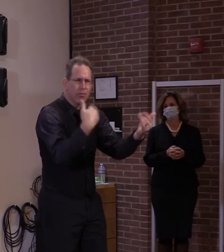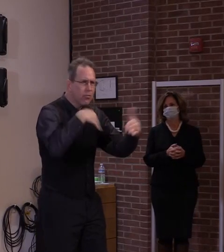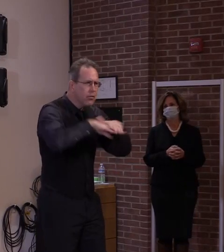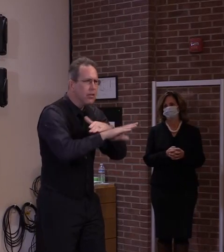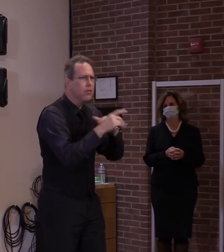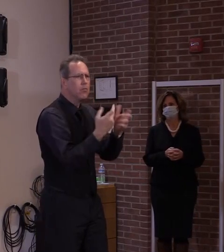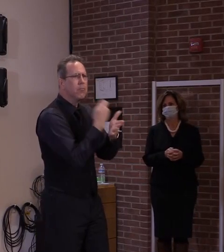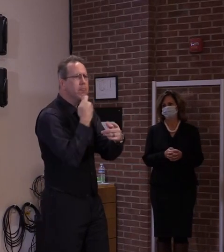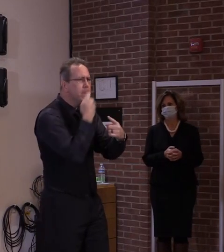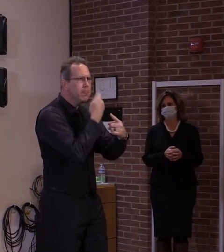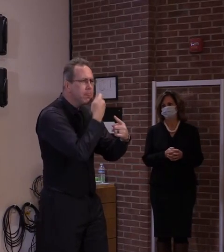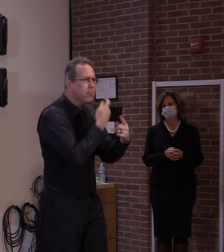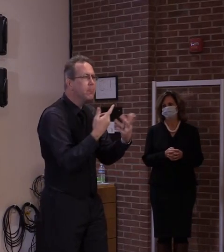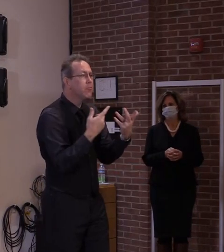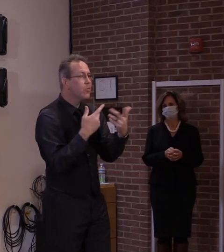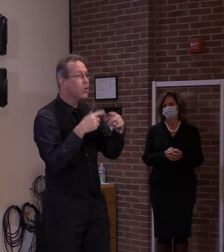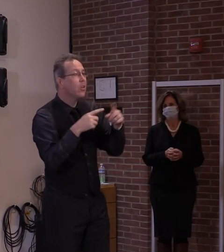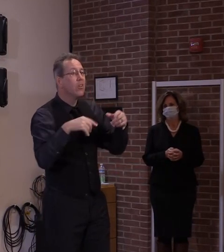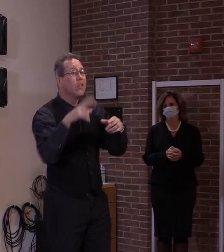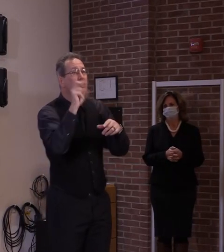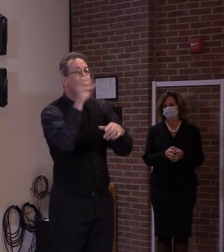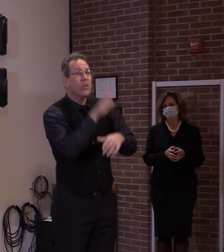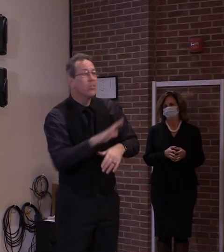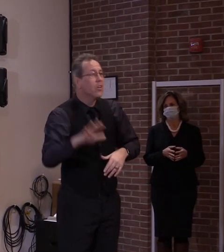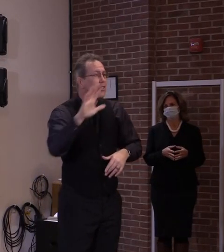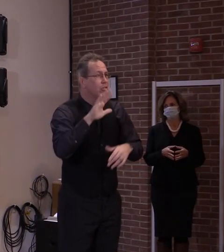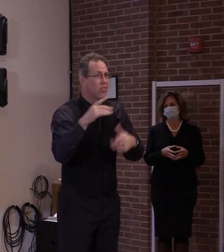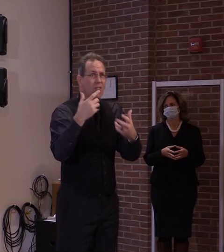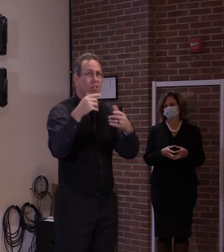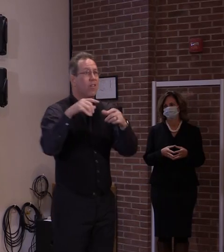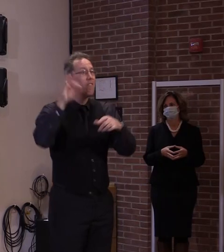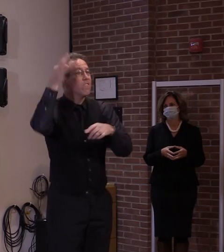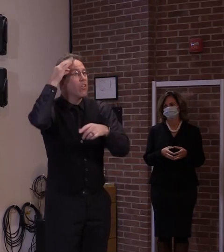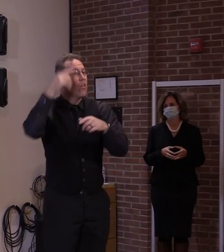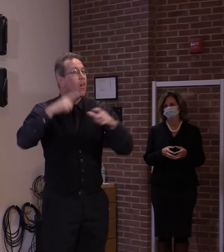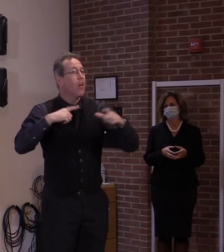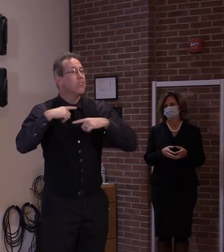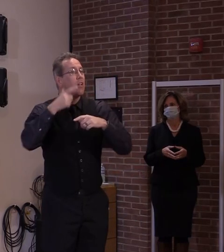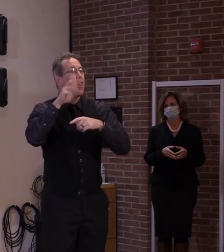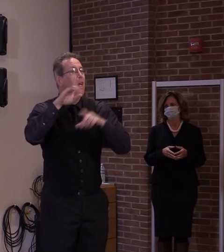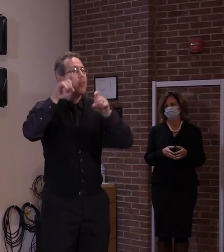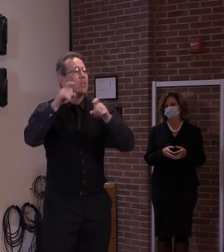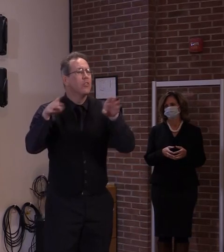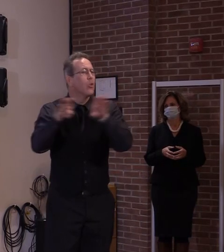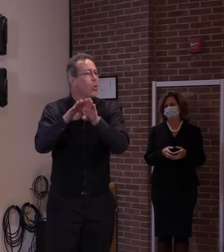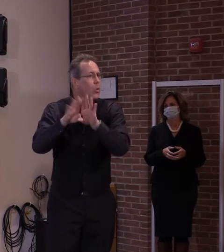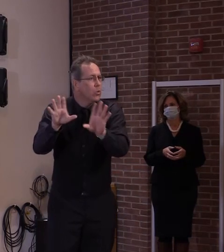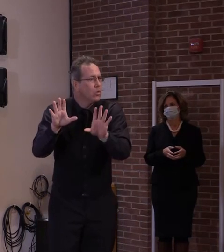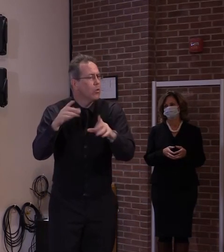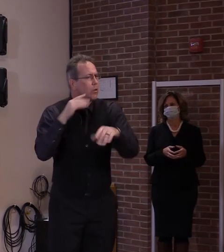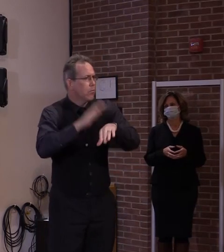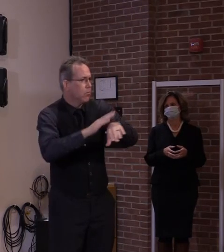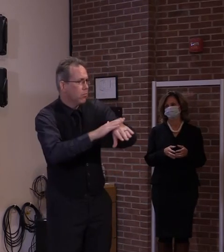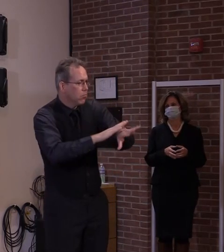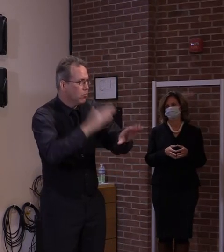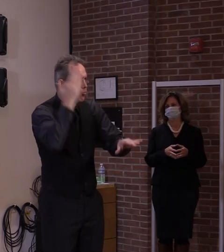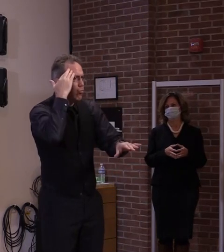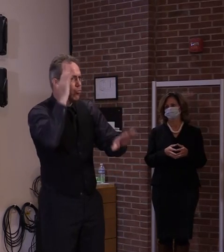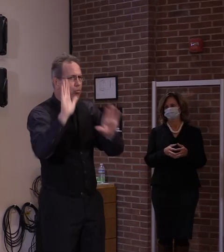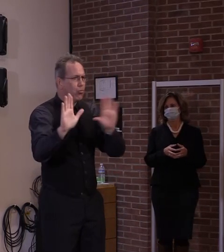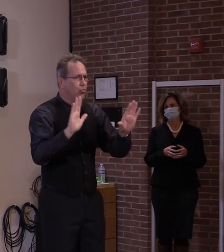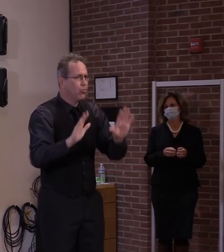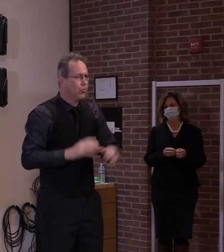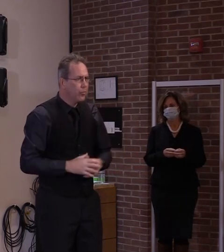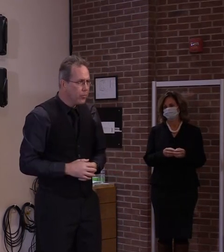regional labs are shut down. So try to look around, and we'll as I said in my